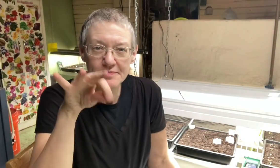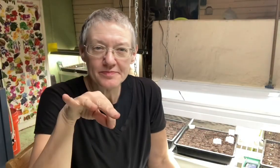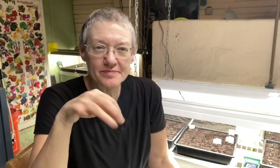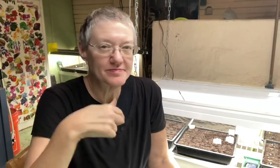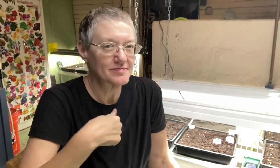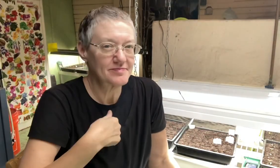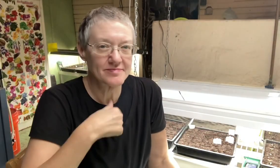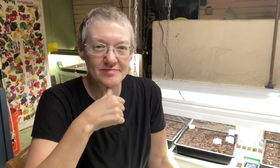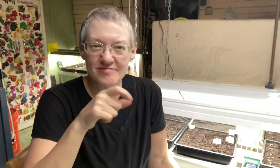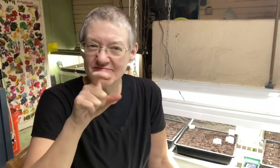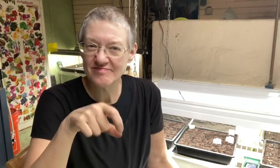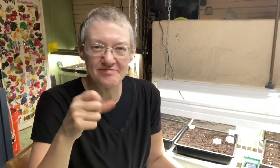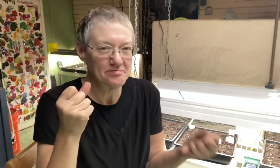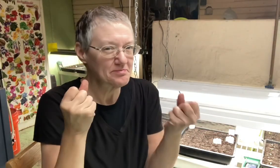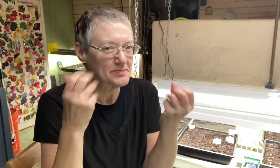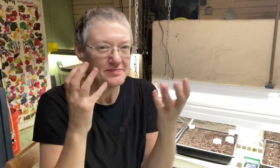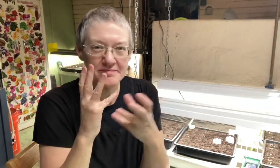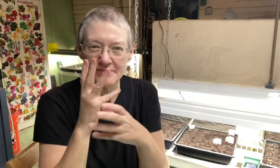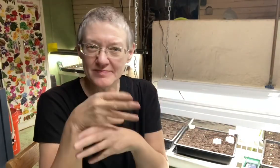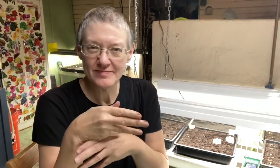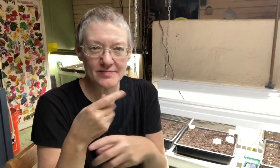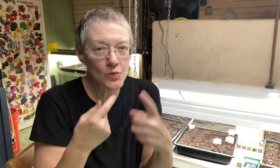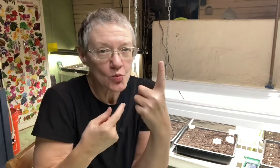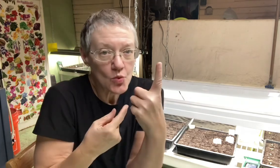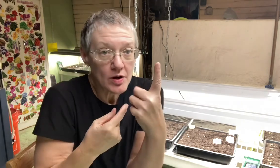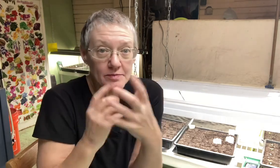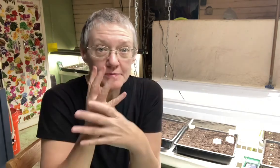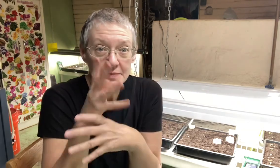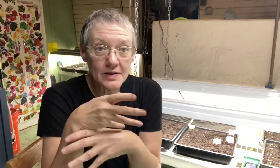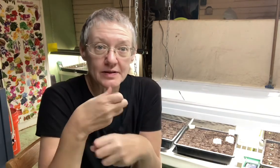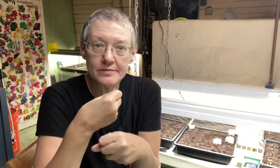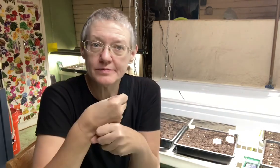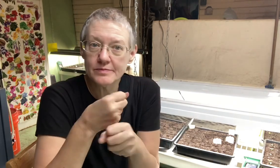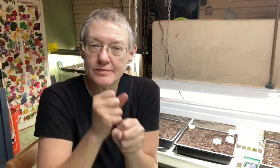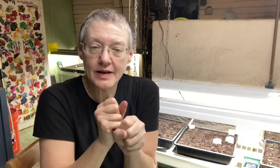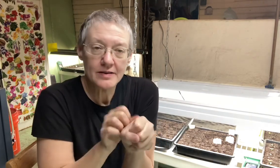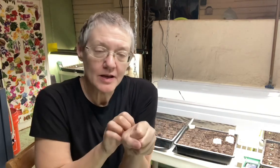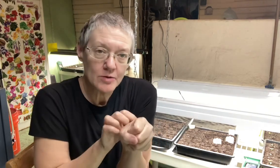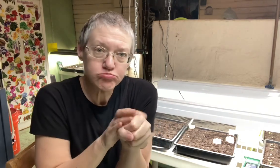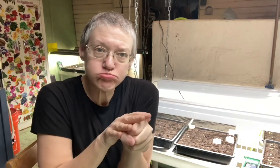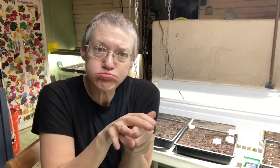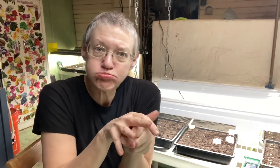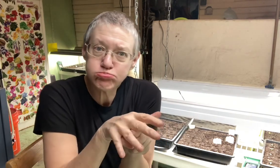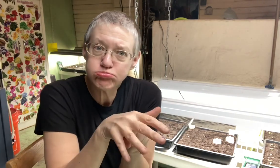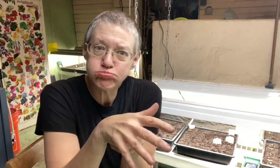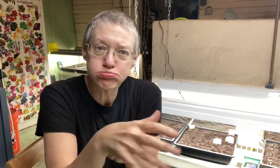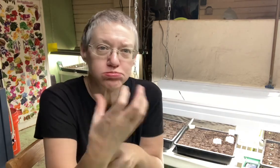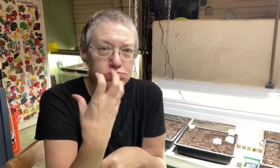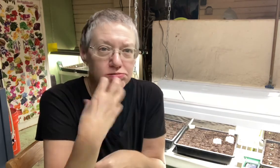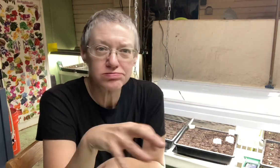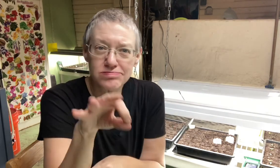I'm only growing a few spicy peppers. I don't need very many. One plant makes an